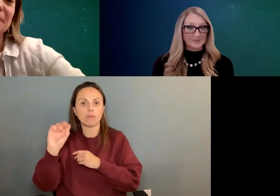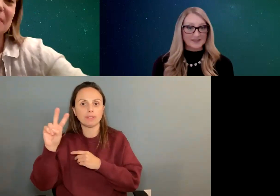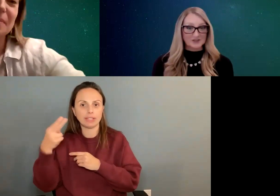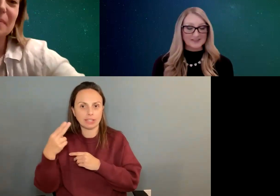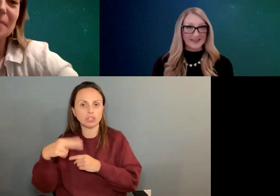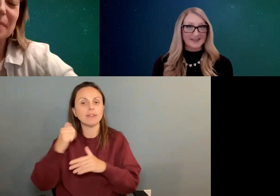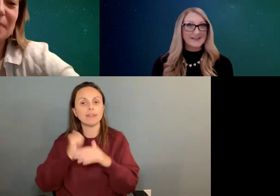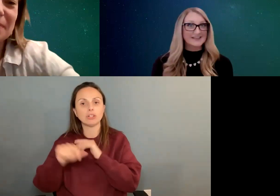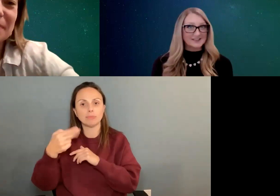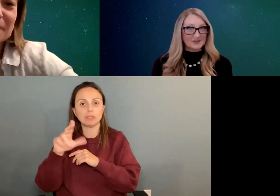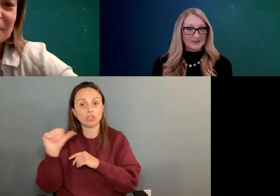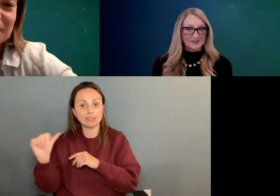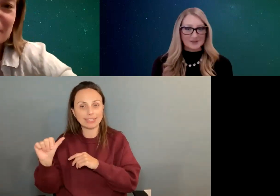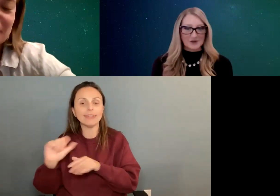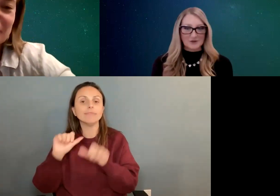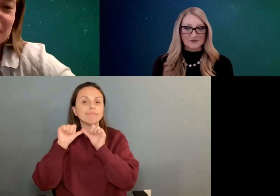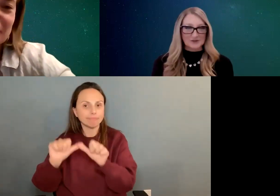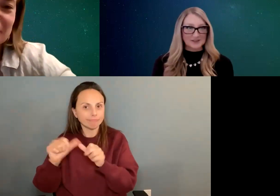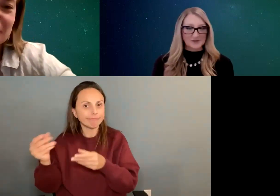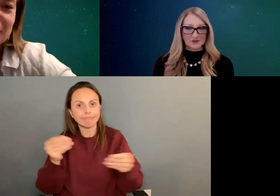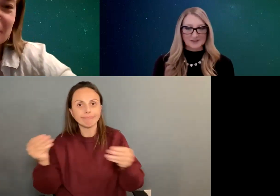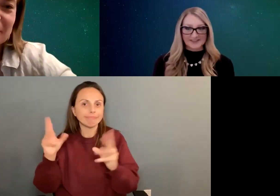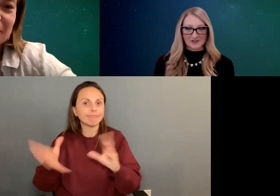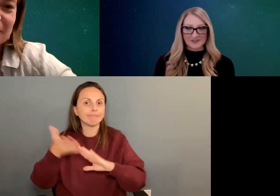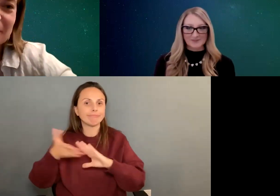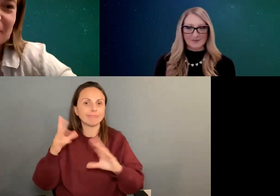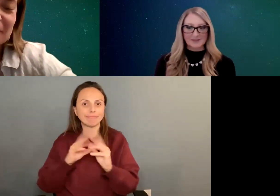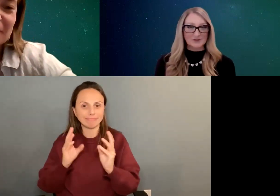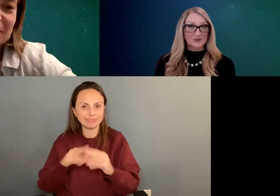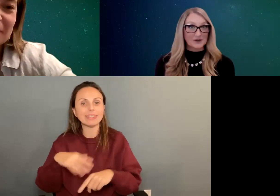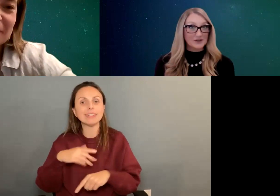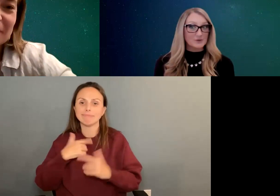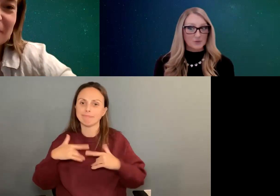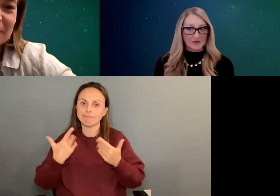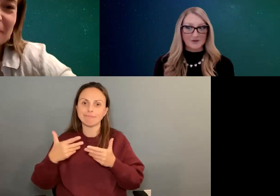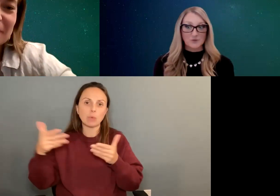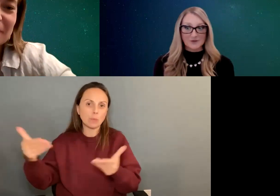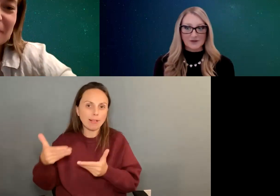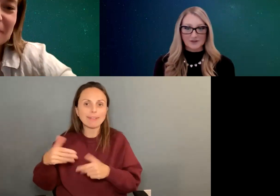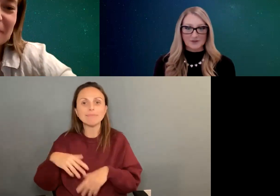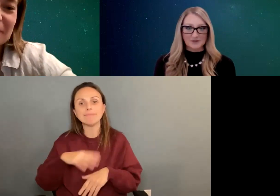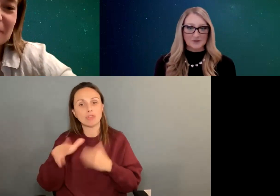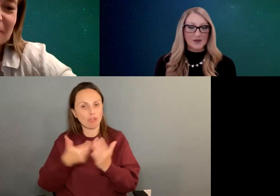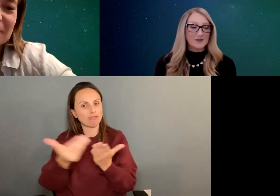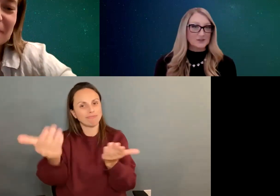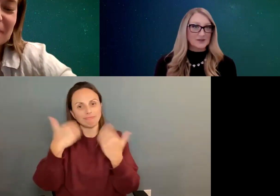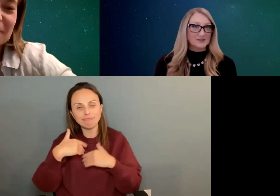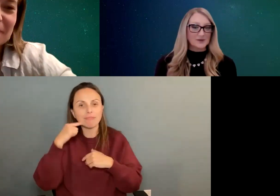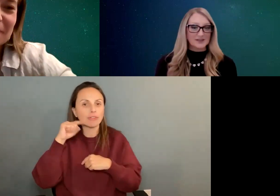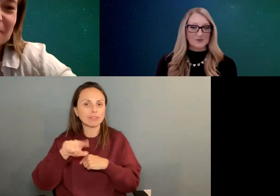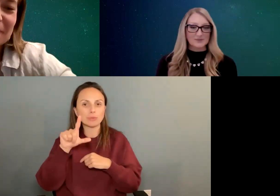Health at PHSA, continuing to be your host for these virtual sessions. My pleasure to welcome or re-welcome you to